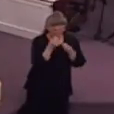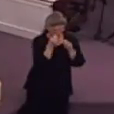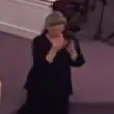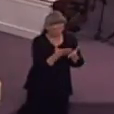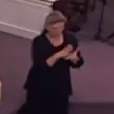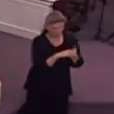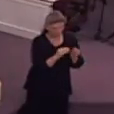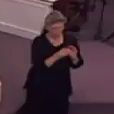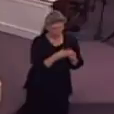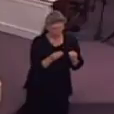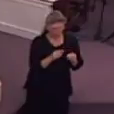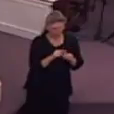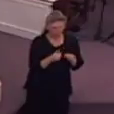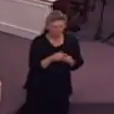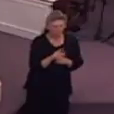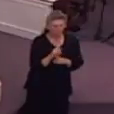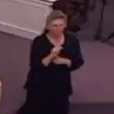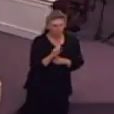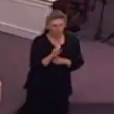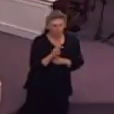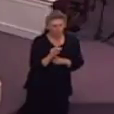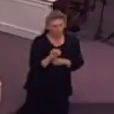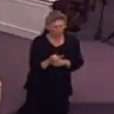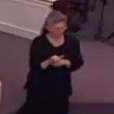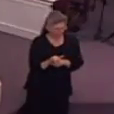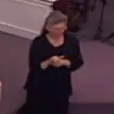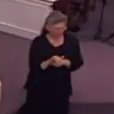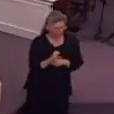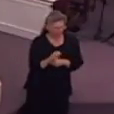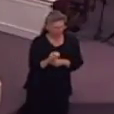about Tony Campolo.